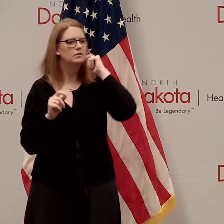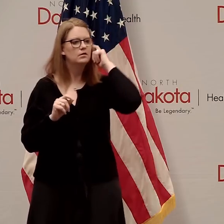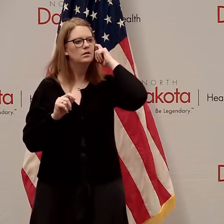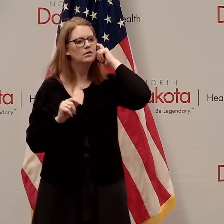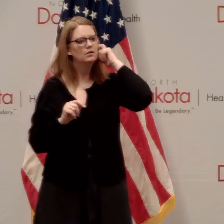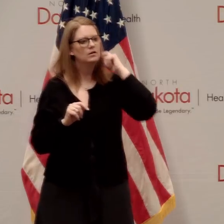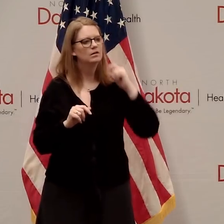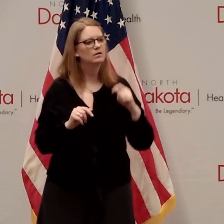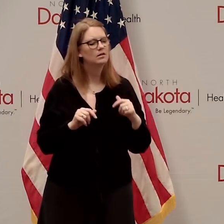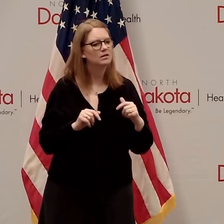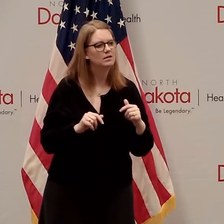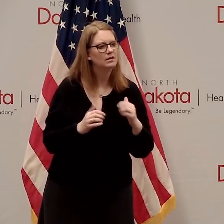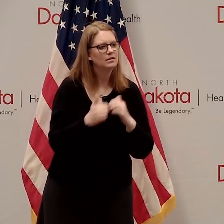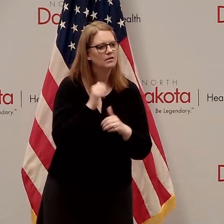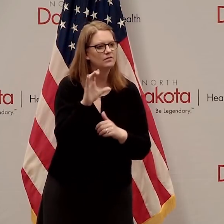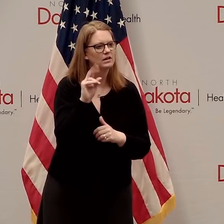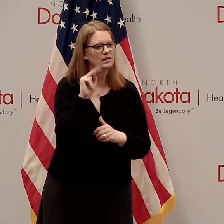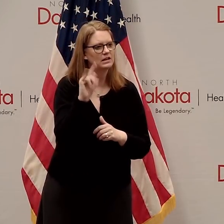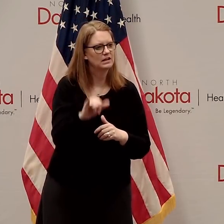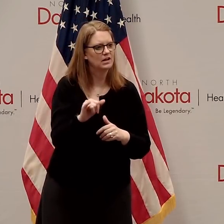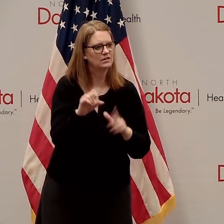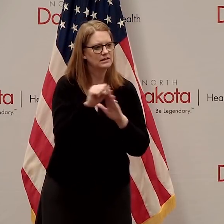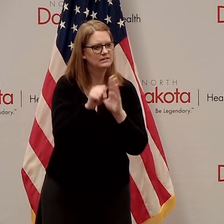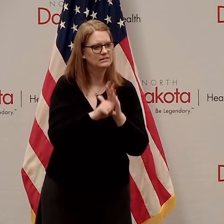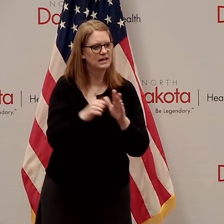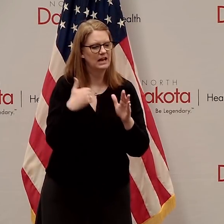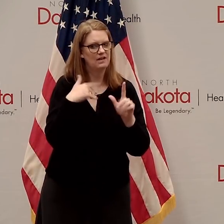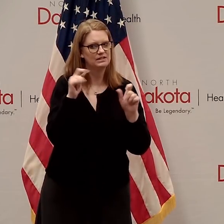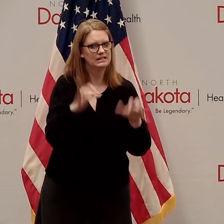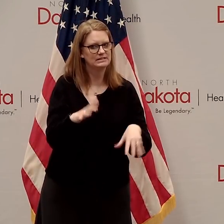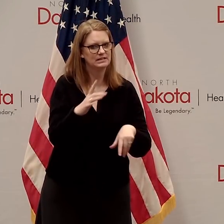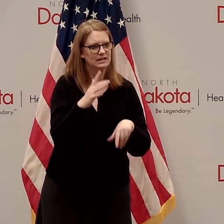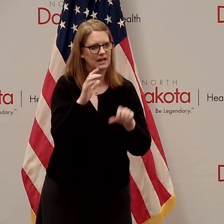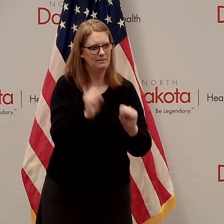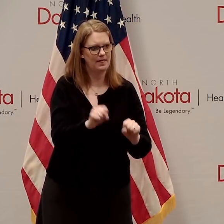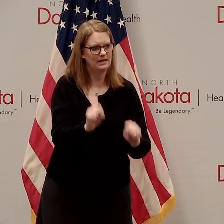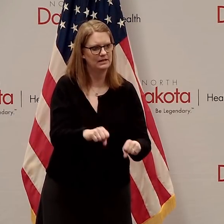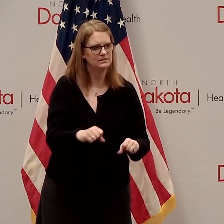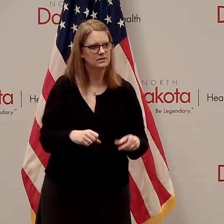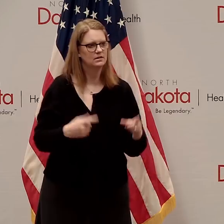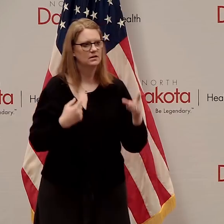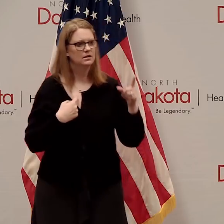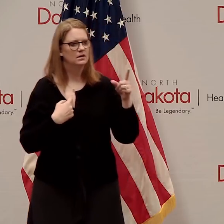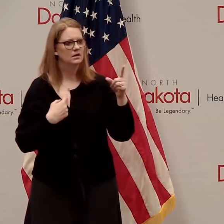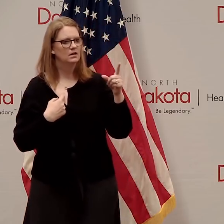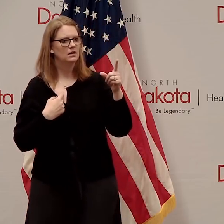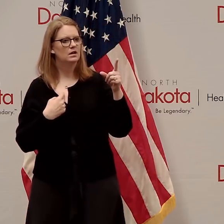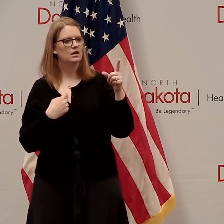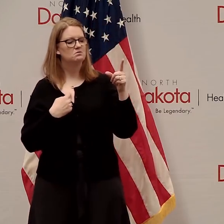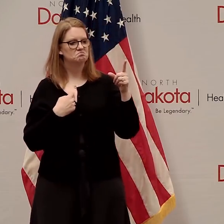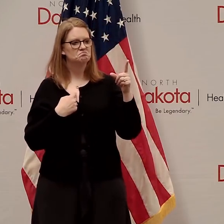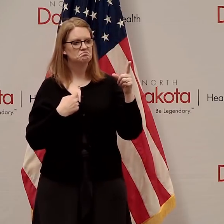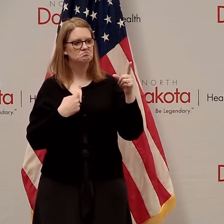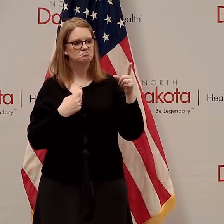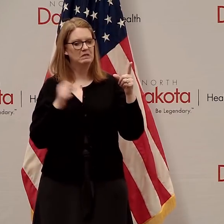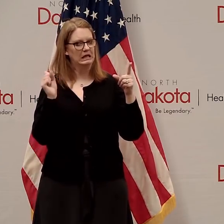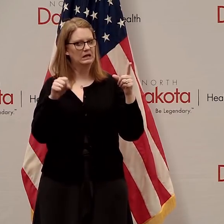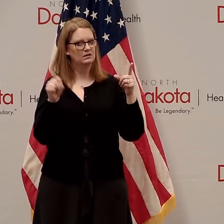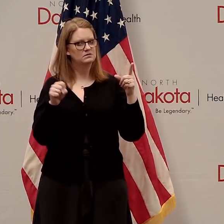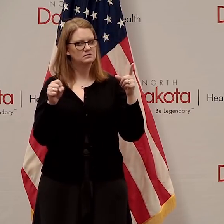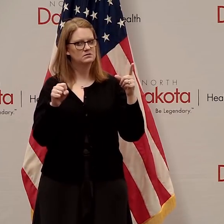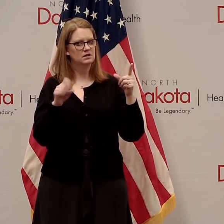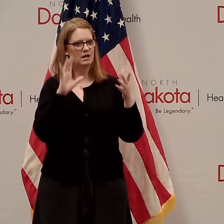Does every county or hospital in the state have testing capabilities? I believe the answer to that question is